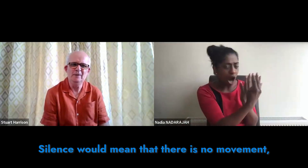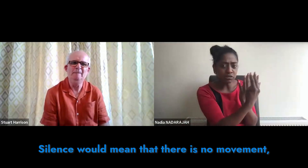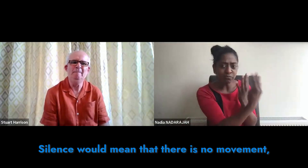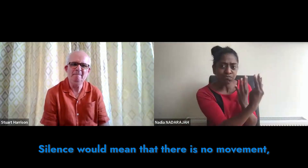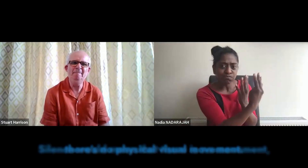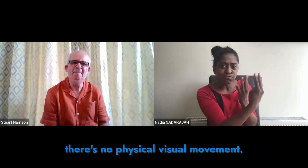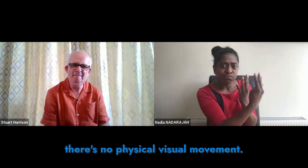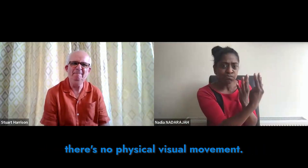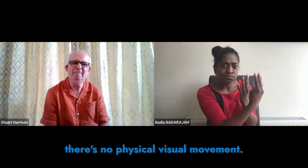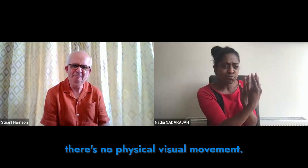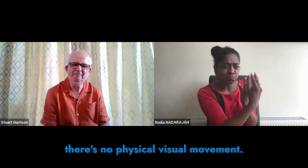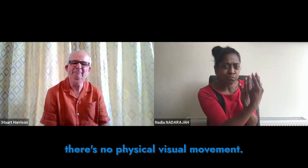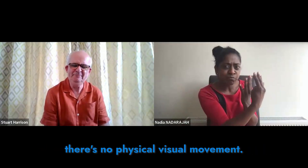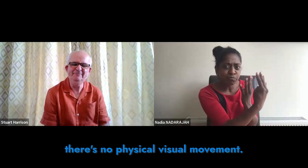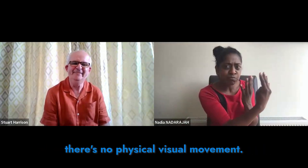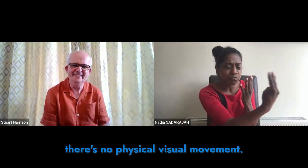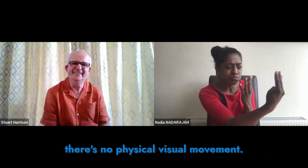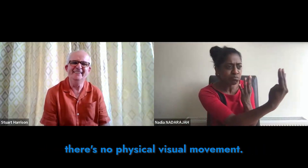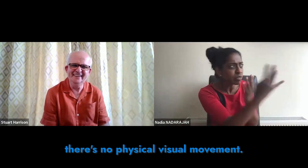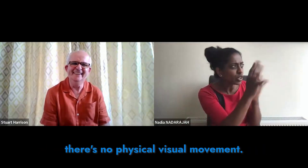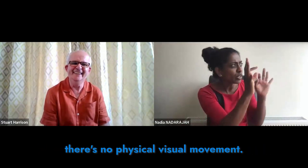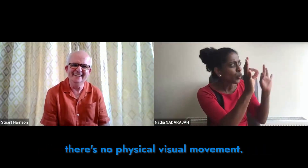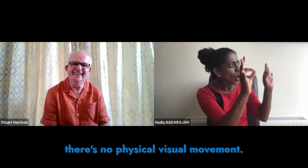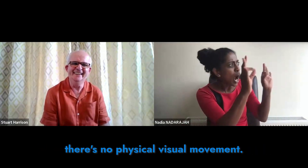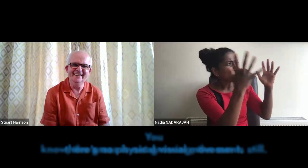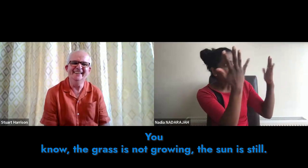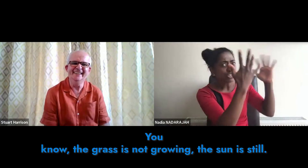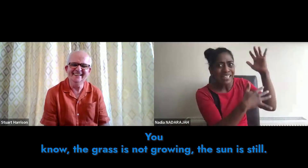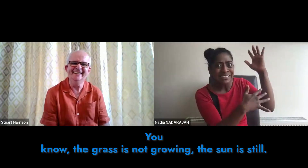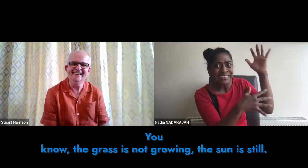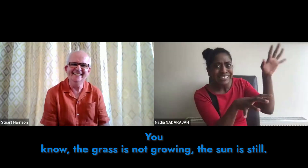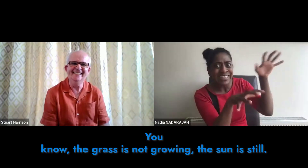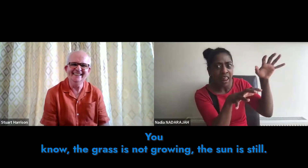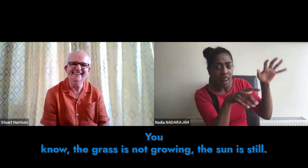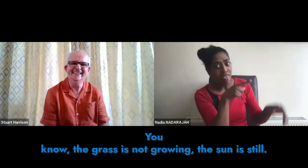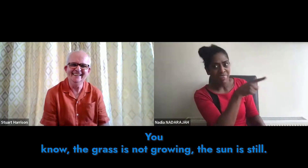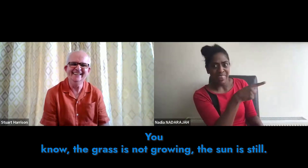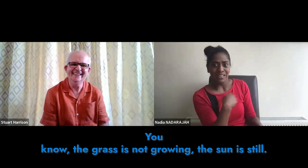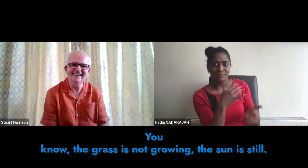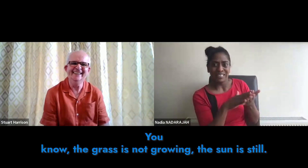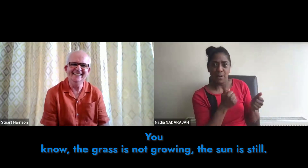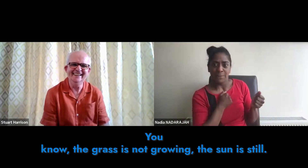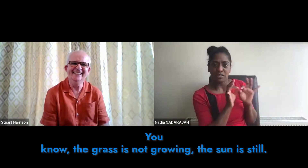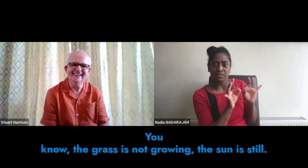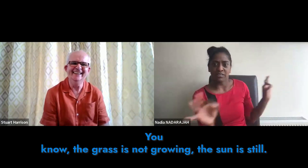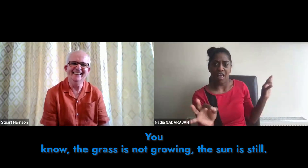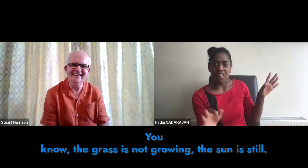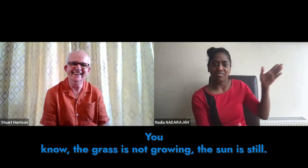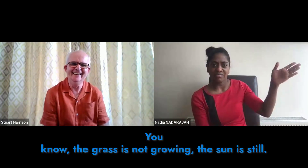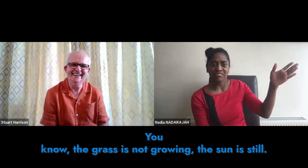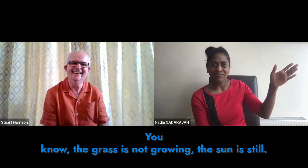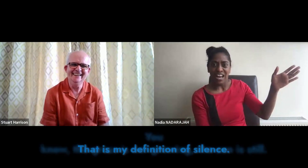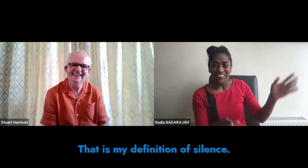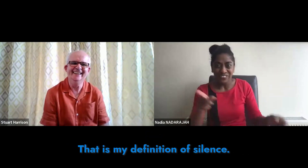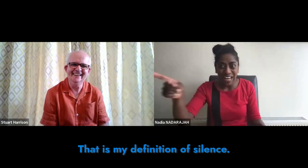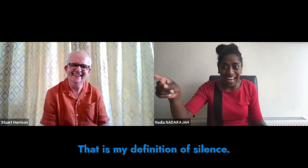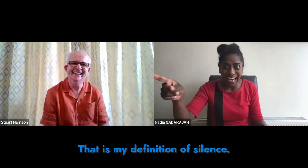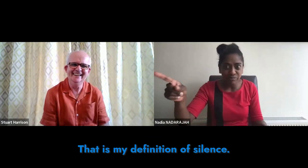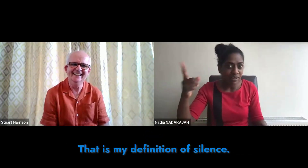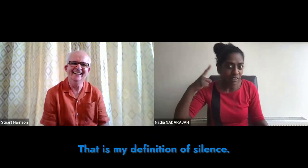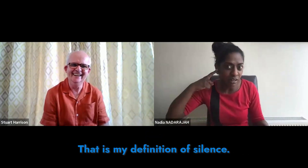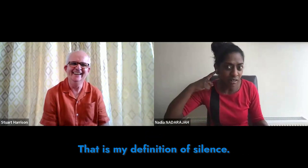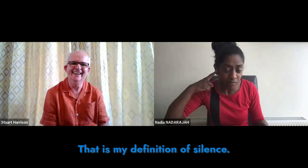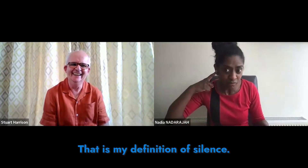no movement, there's no physical, visual movement. The grass is not growing, the sun is still. That is